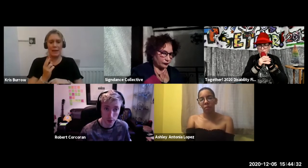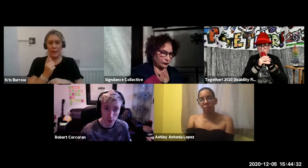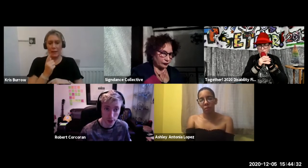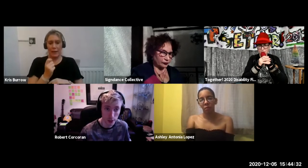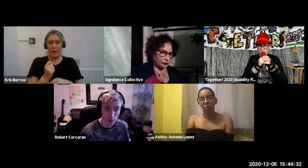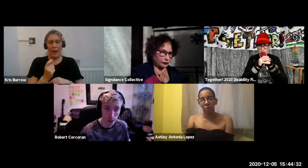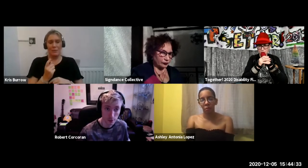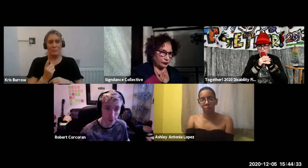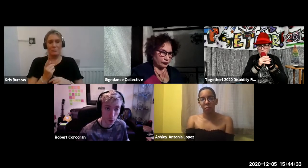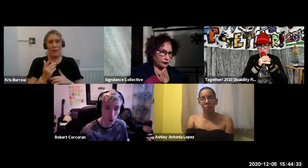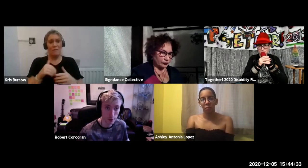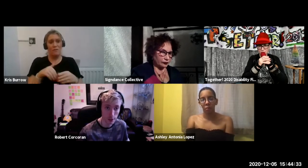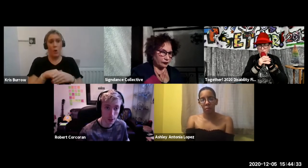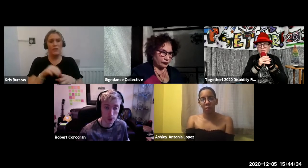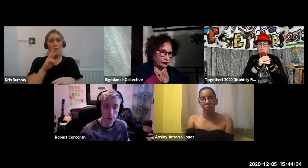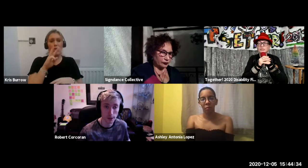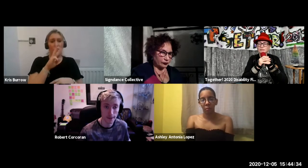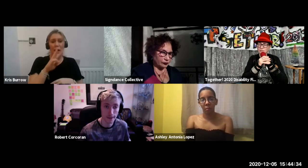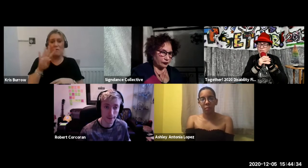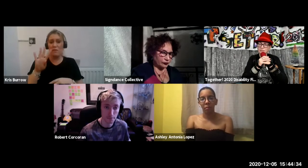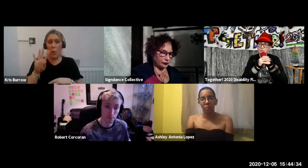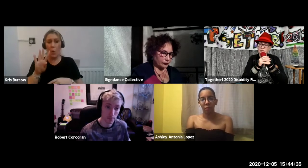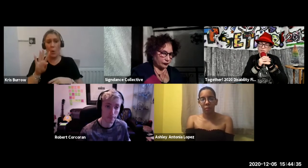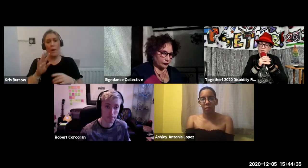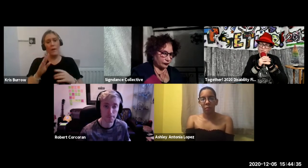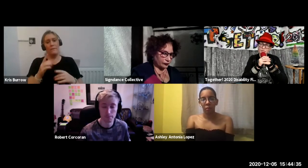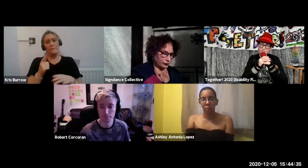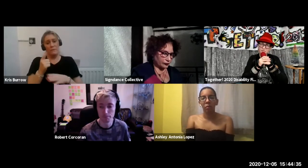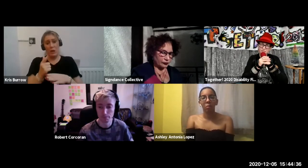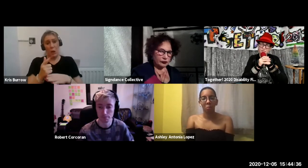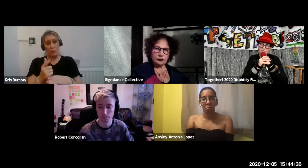think, 3, even 4 videos. Yeah.